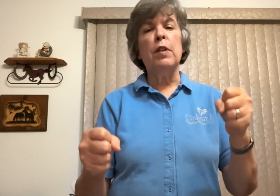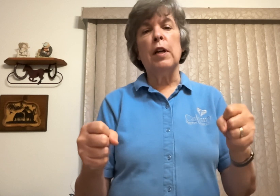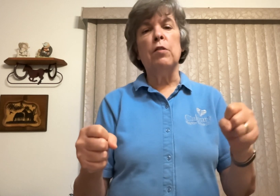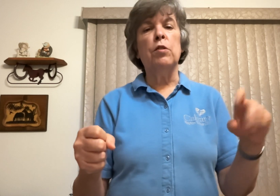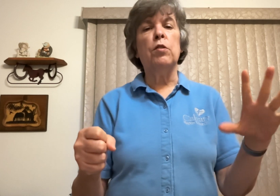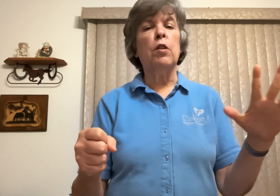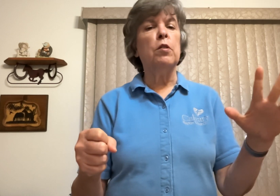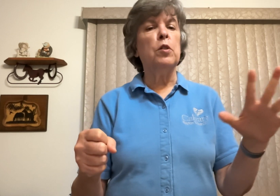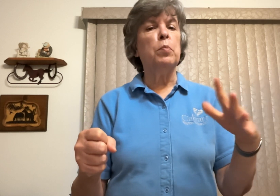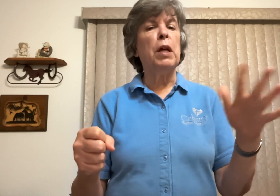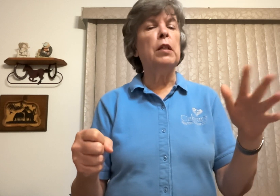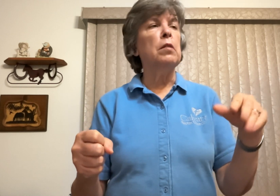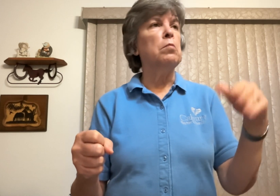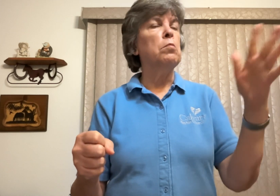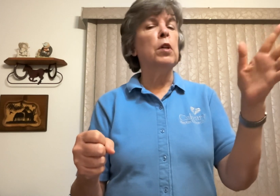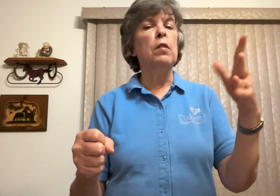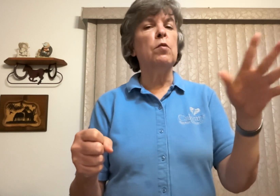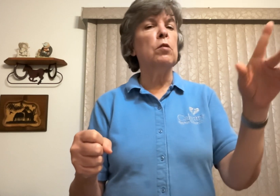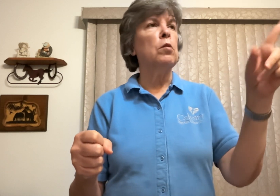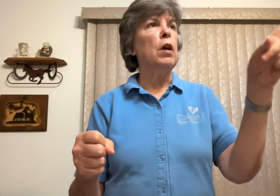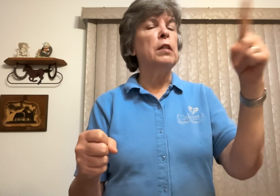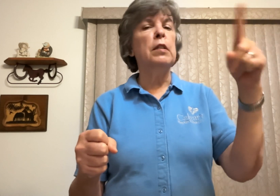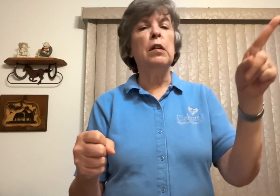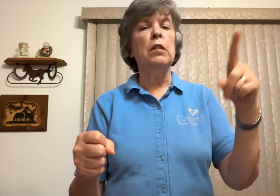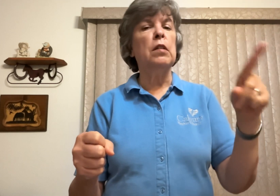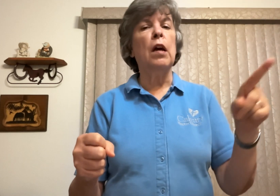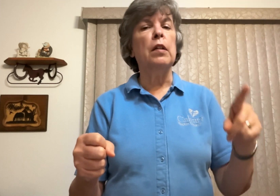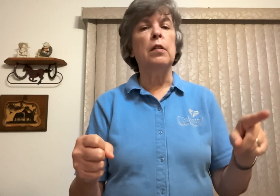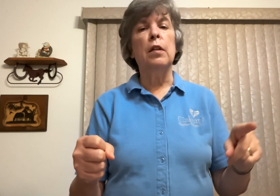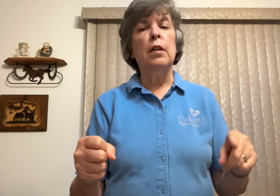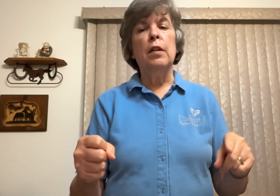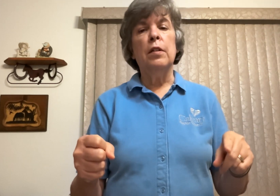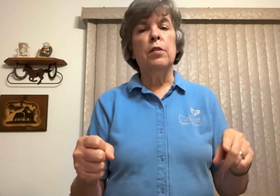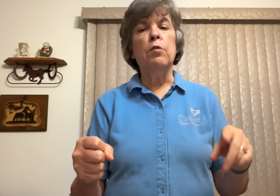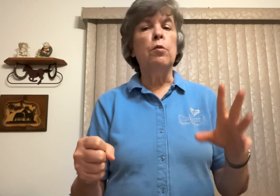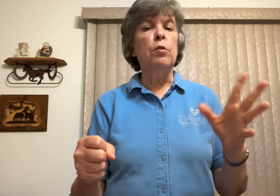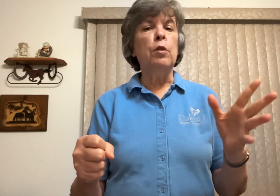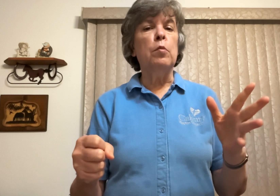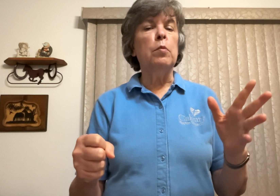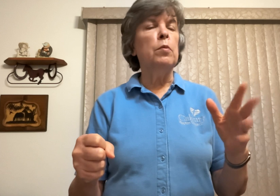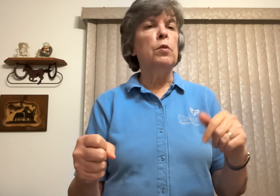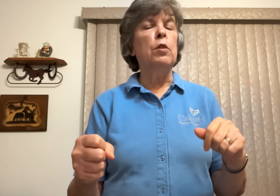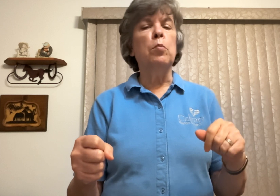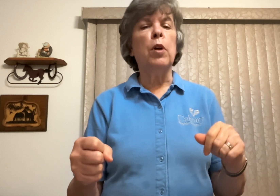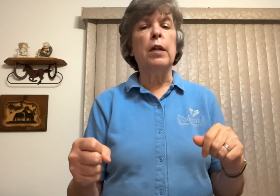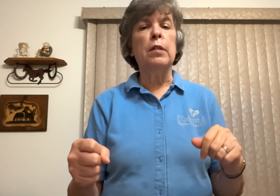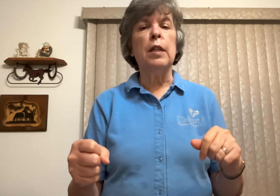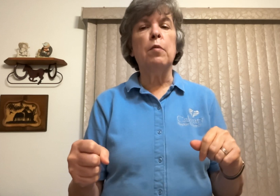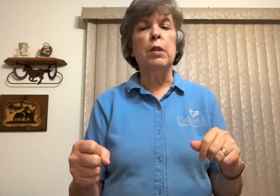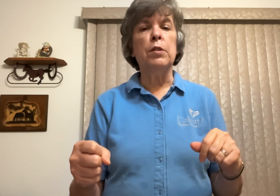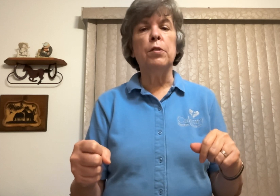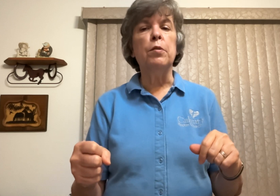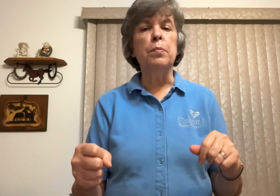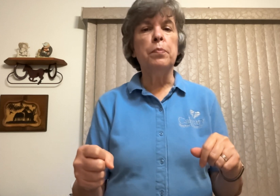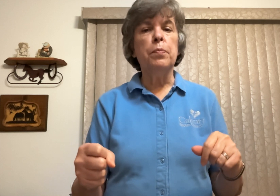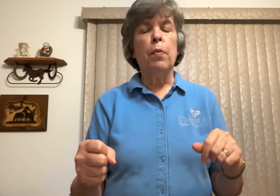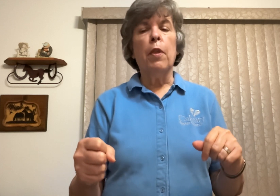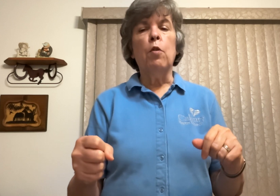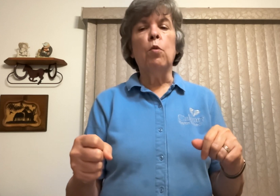I'll just start spelling whatever I see on a sign. So you can practice that way too. Or